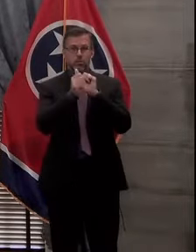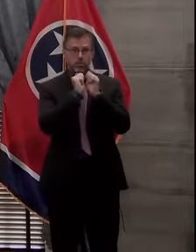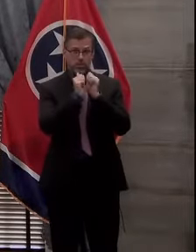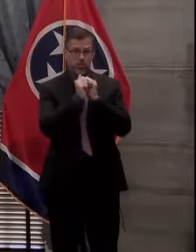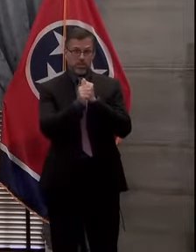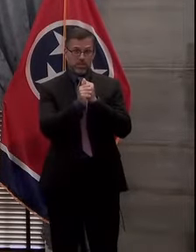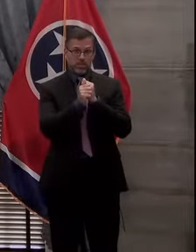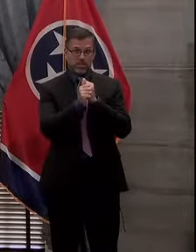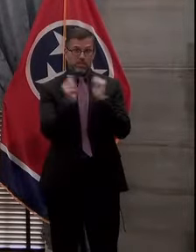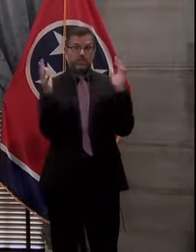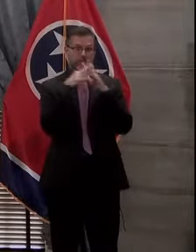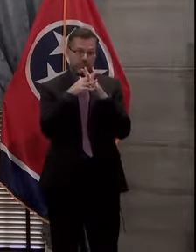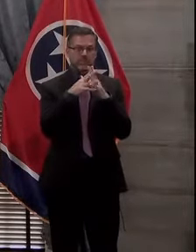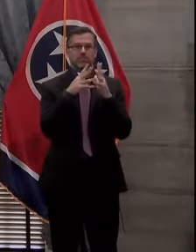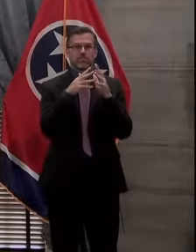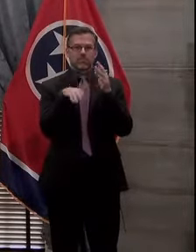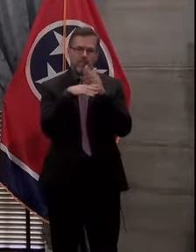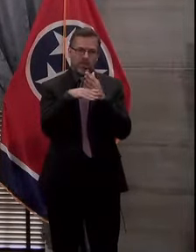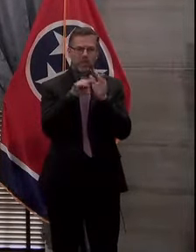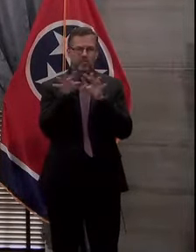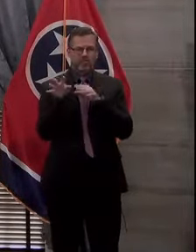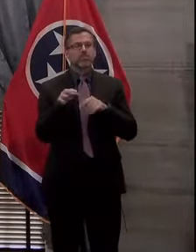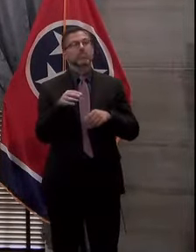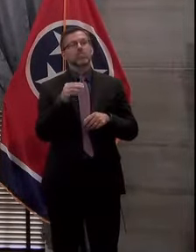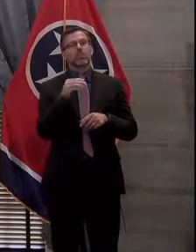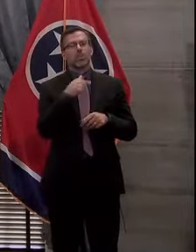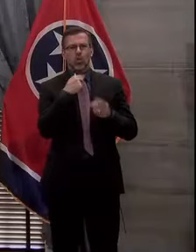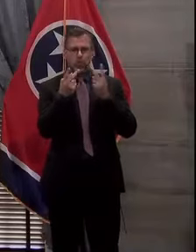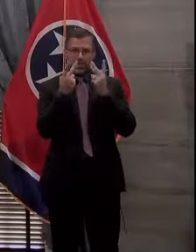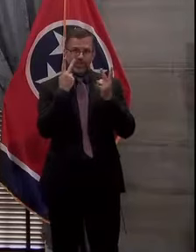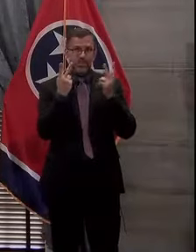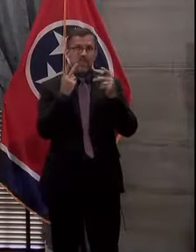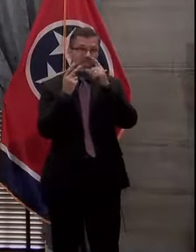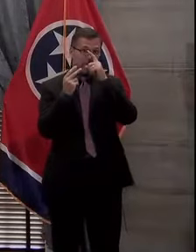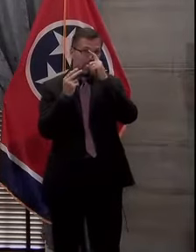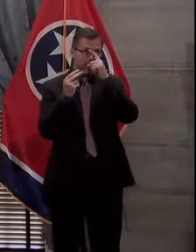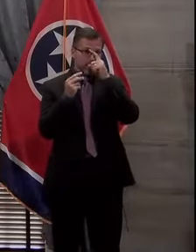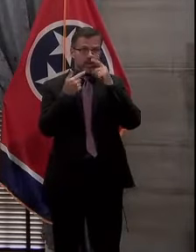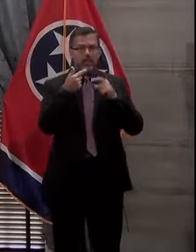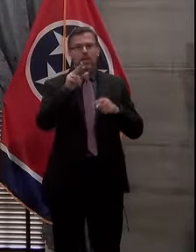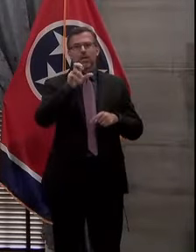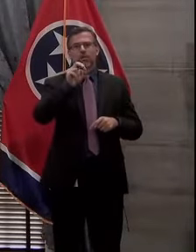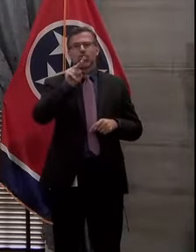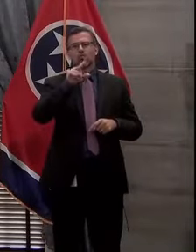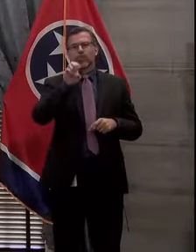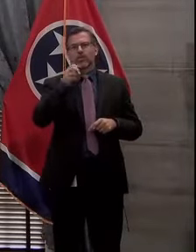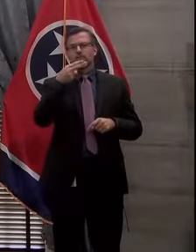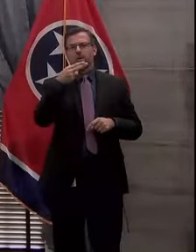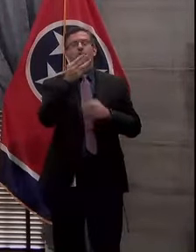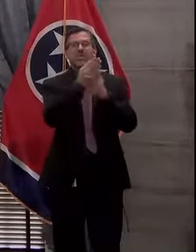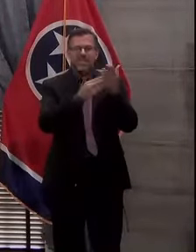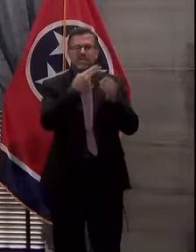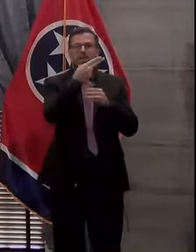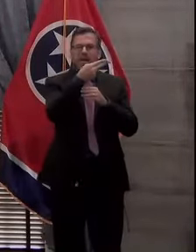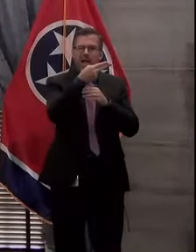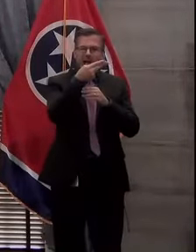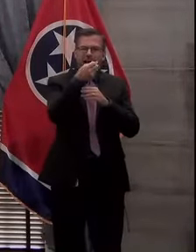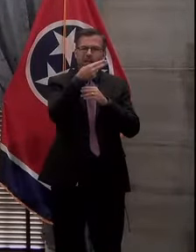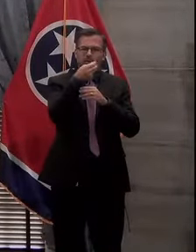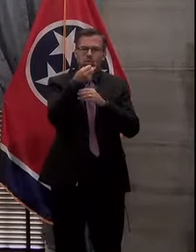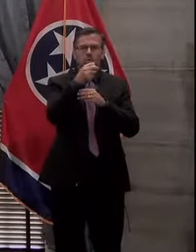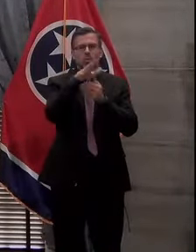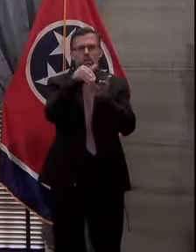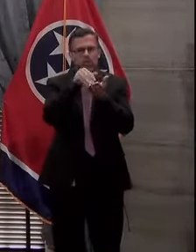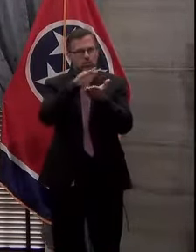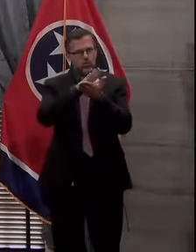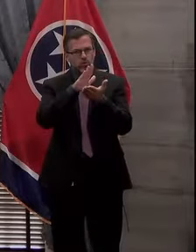those have resumed, but we also have seen reports that in Greenville High School and Middle School, there's already been a couple of positive